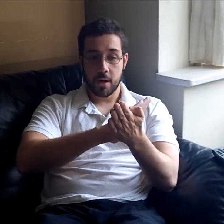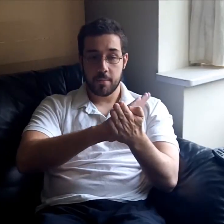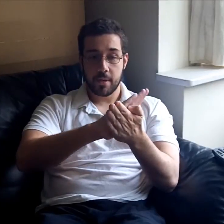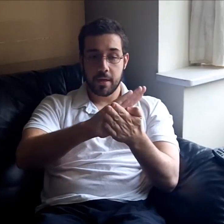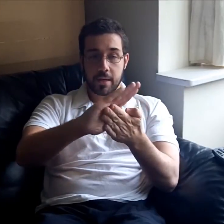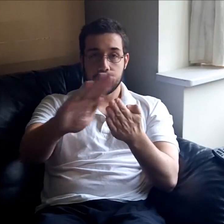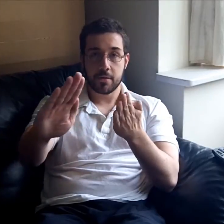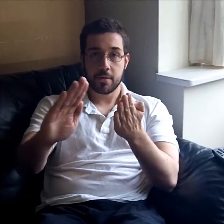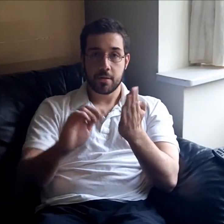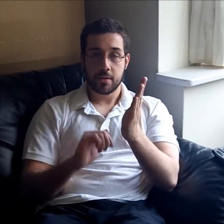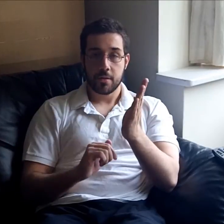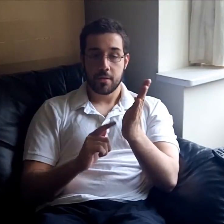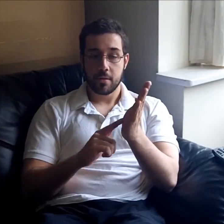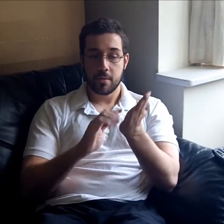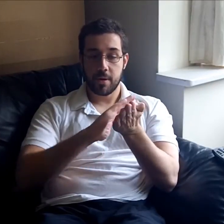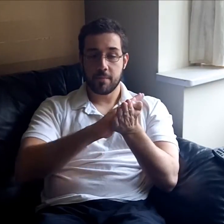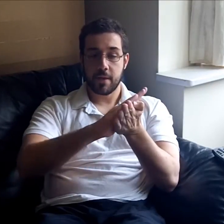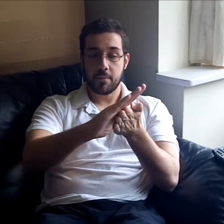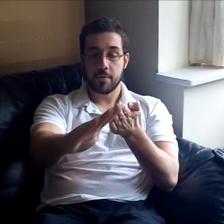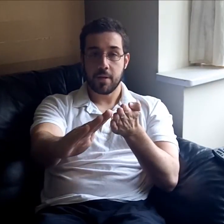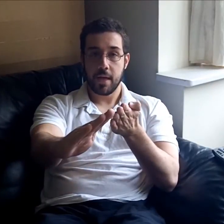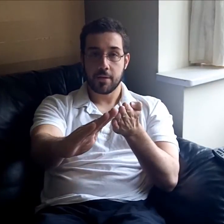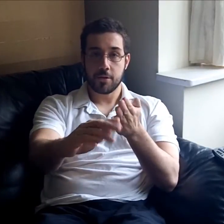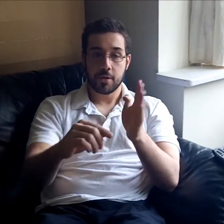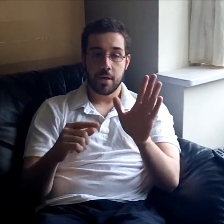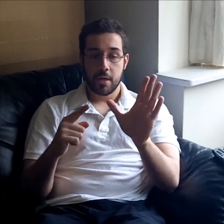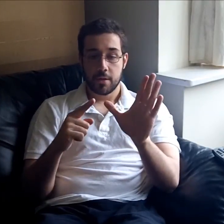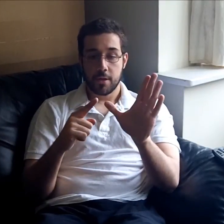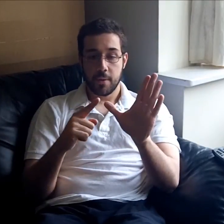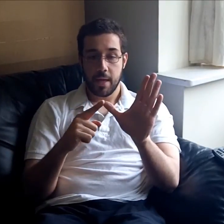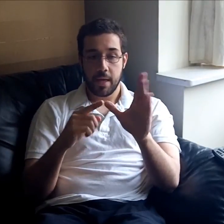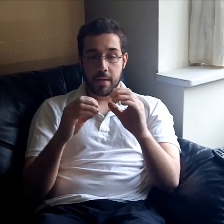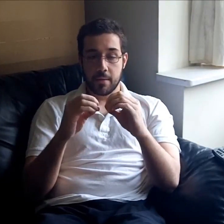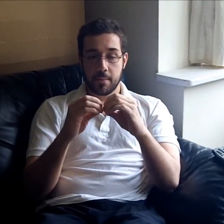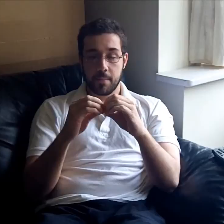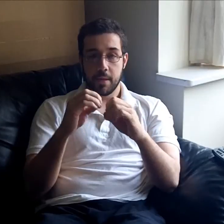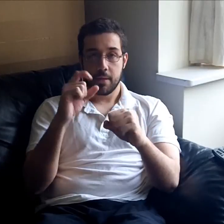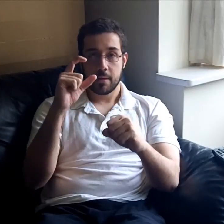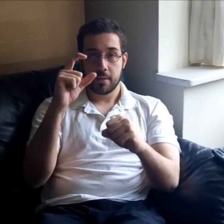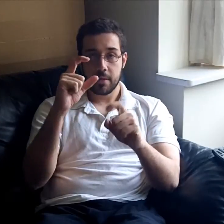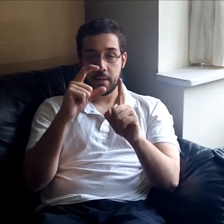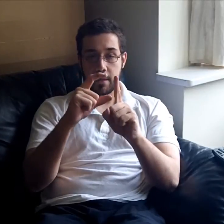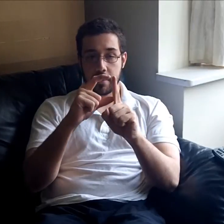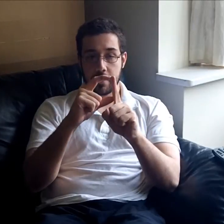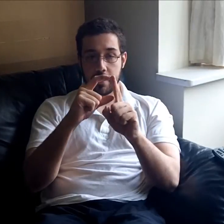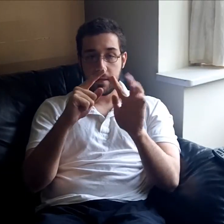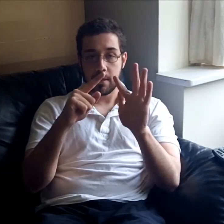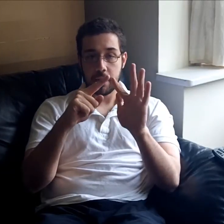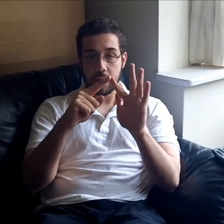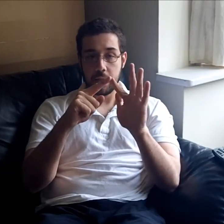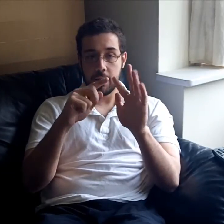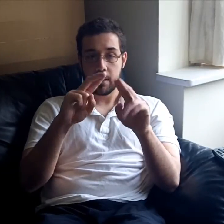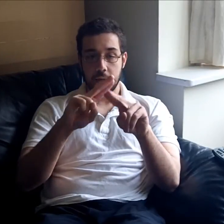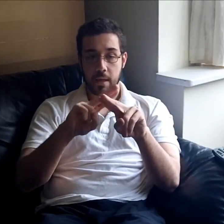palm against palm for that one, H. So A, B, C, D, E,